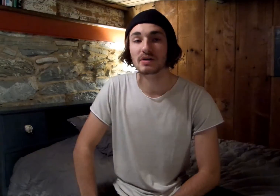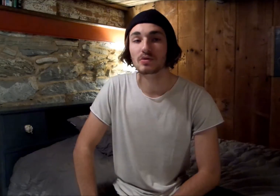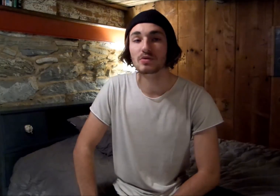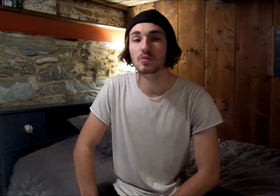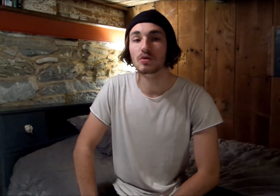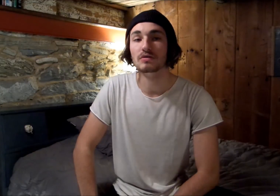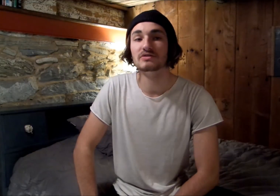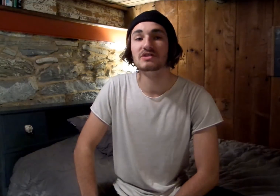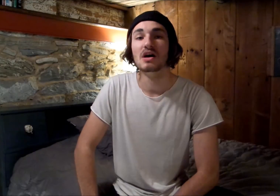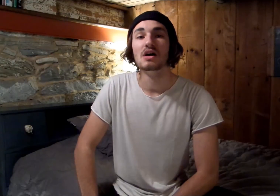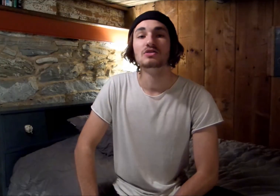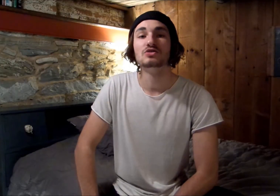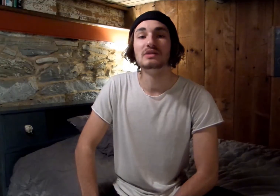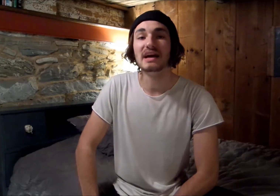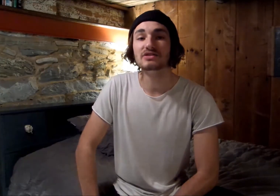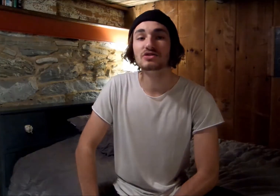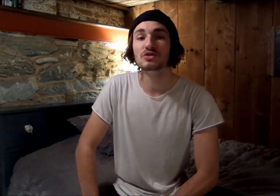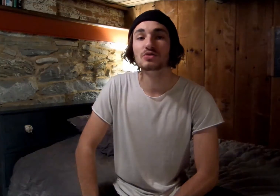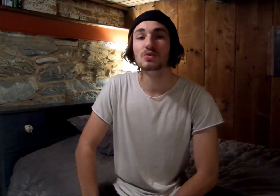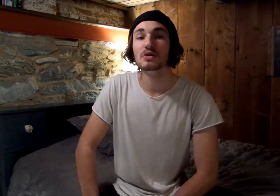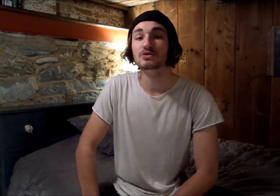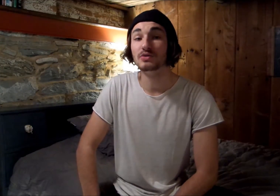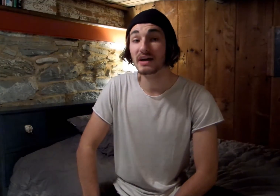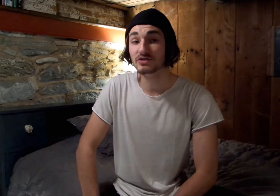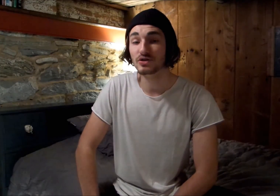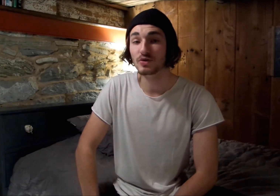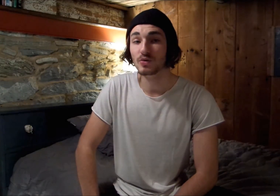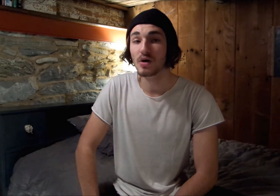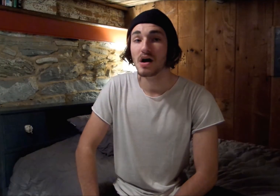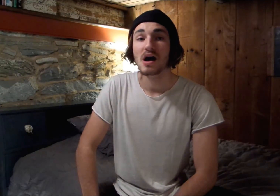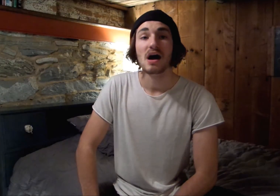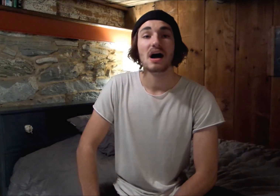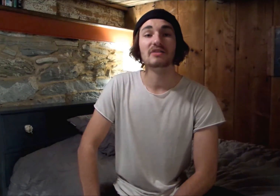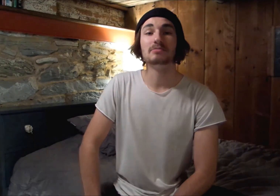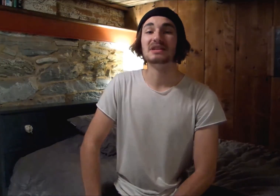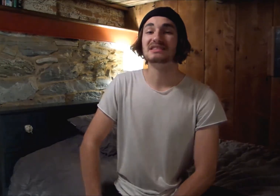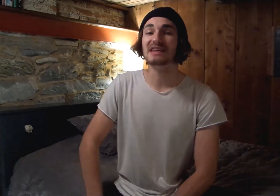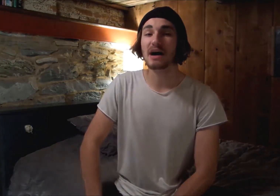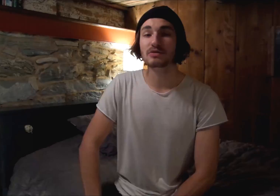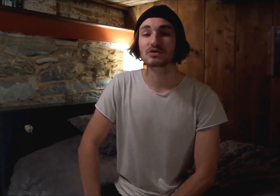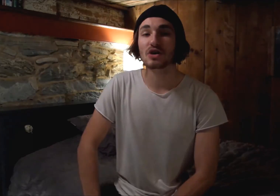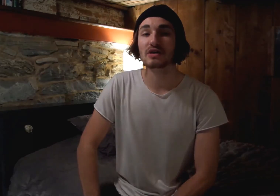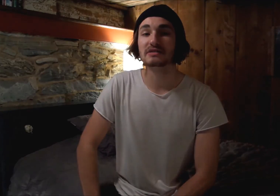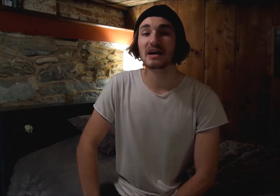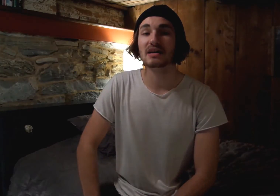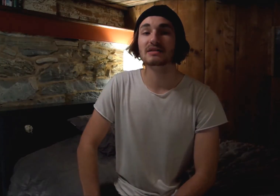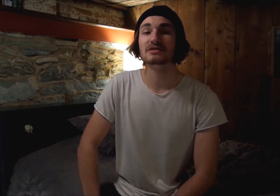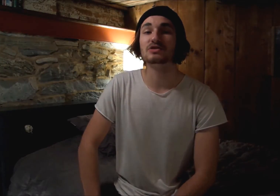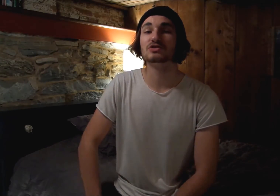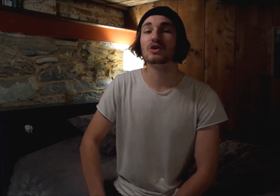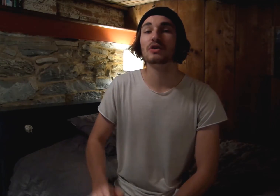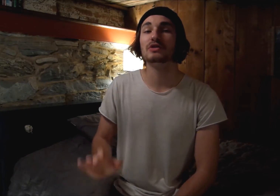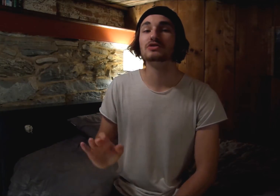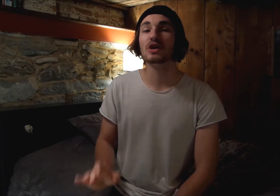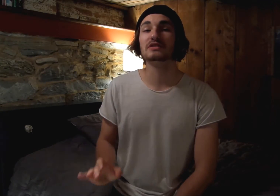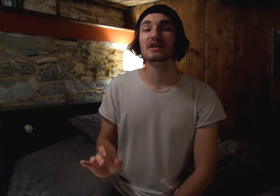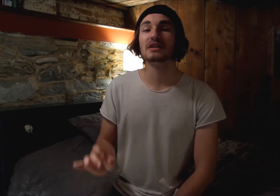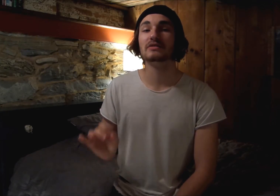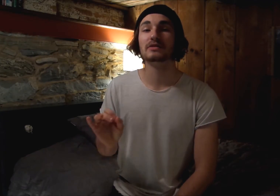with the wolves, to get to you, to get to you. I've been down the darkest alleys, saw the dark side of the